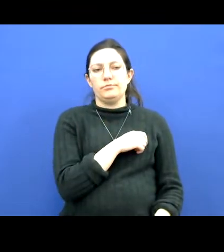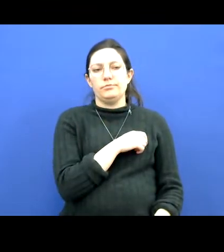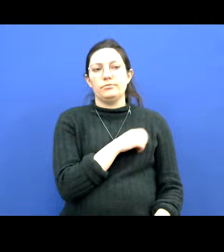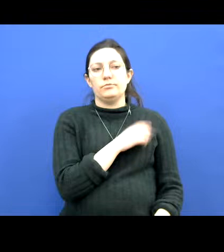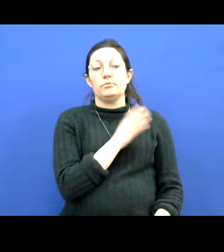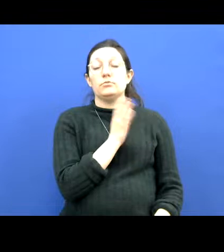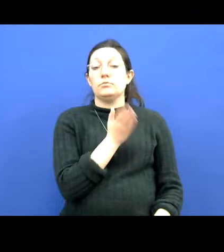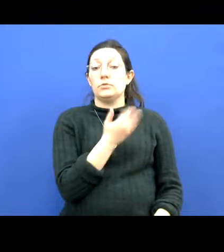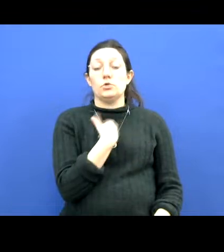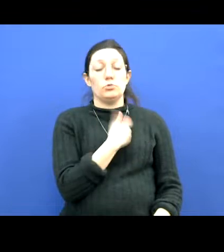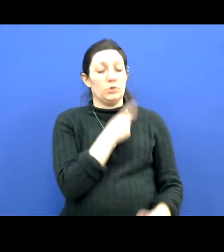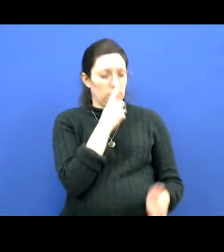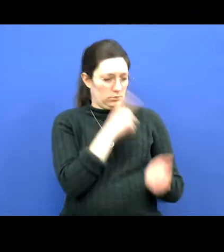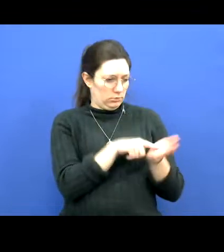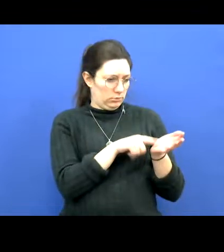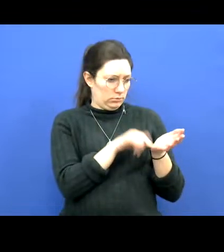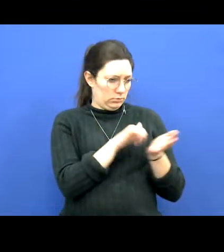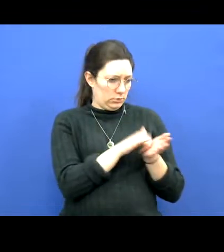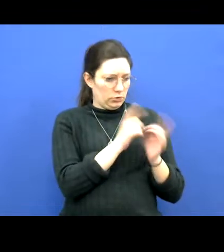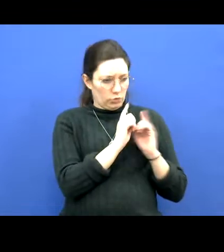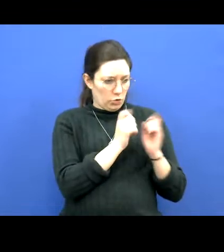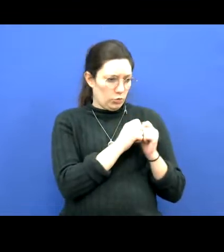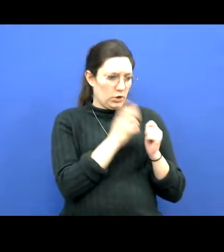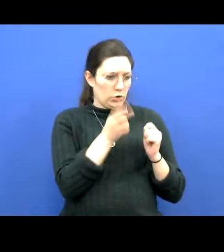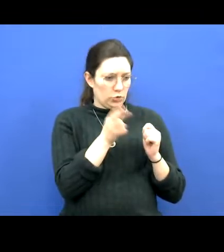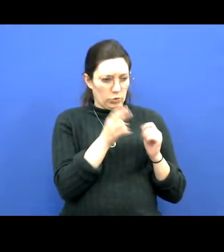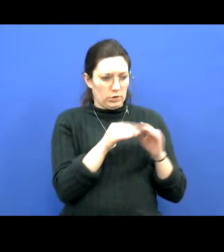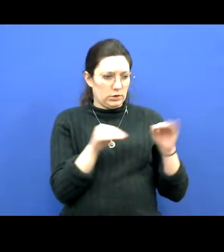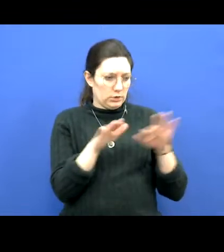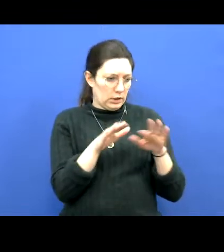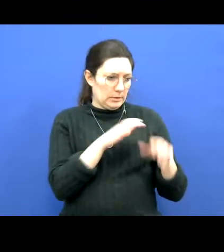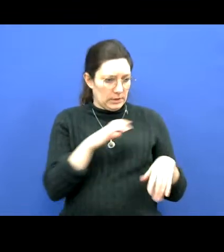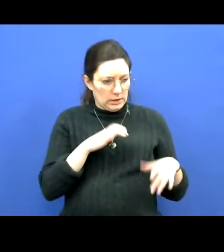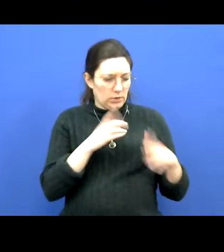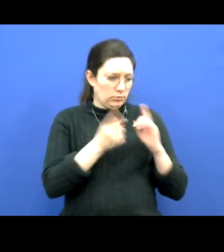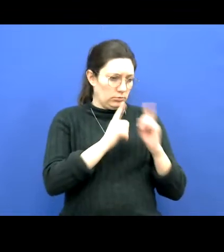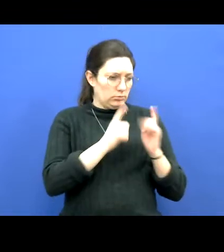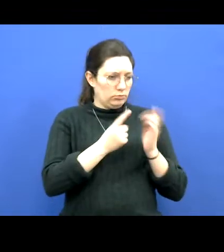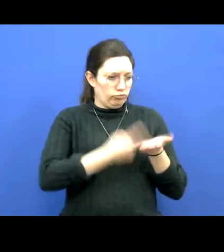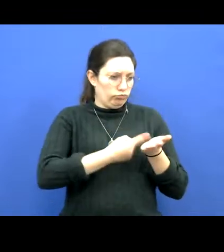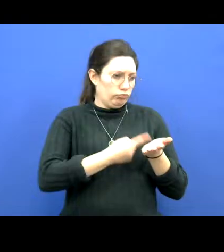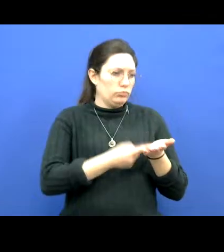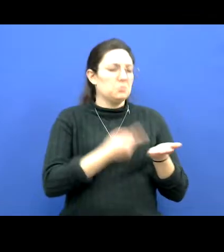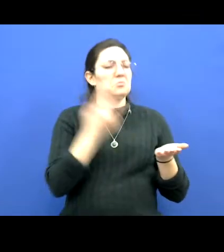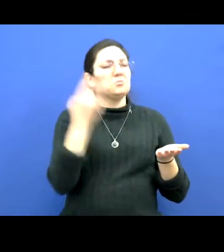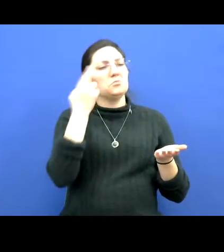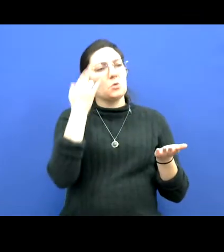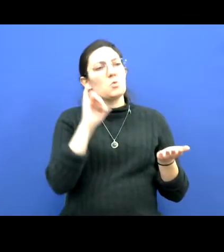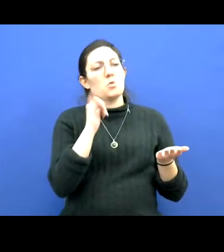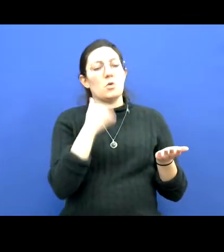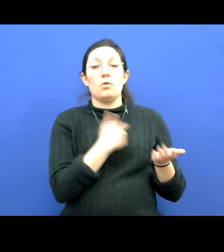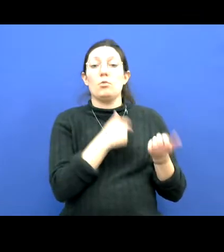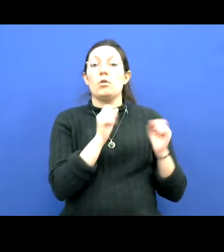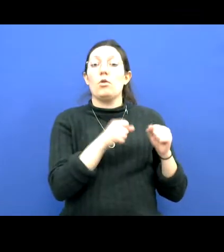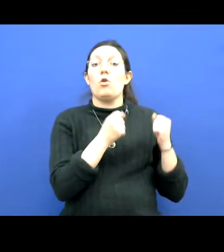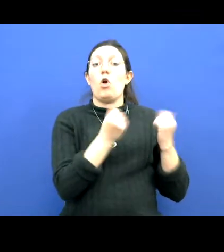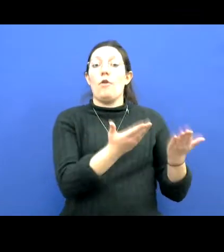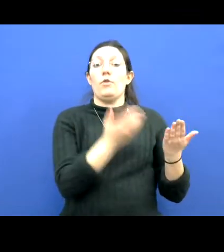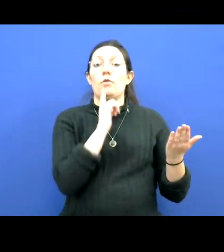and the historian and the folks from the Historic Site Committee and said, well, you know, we could potentially offer this to